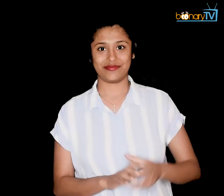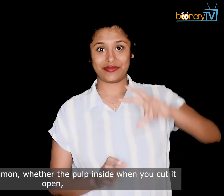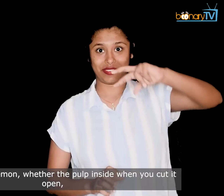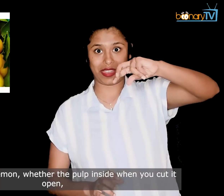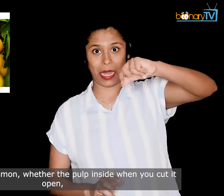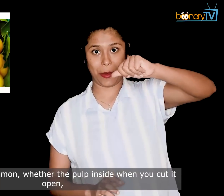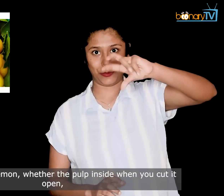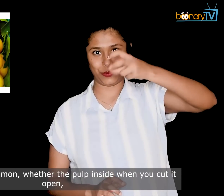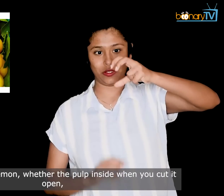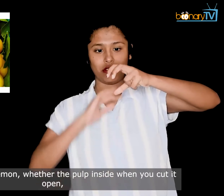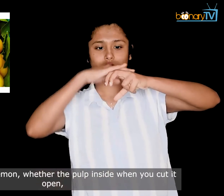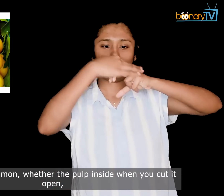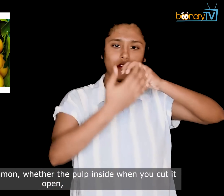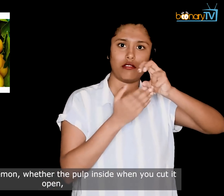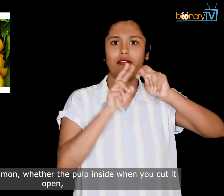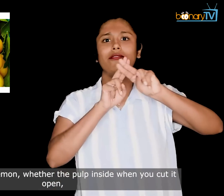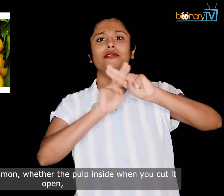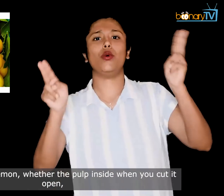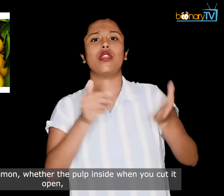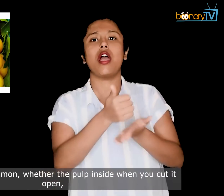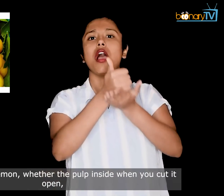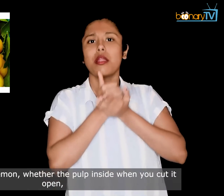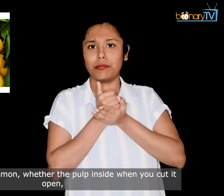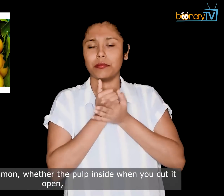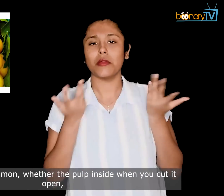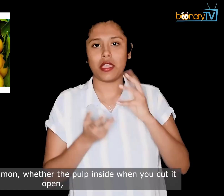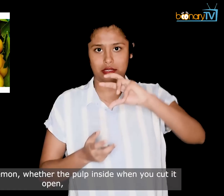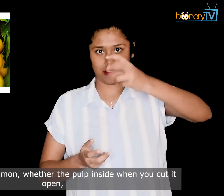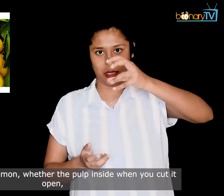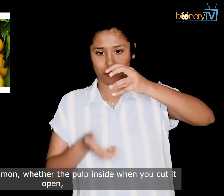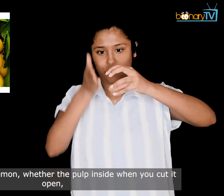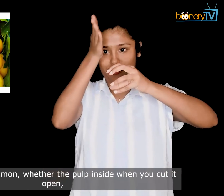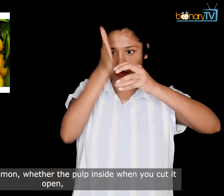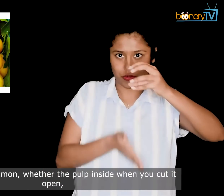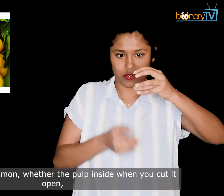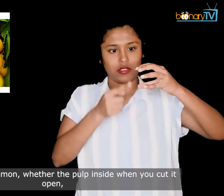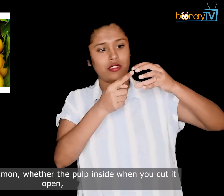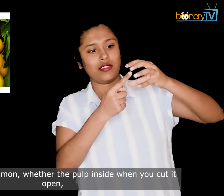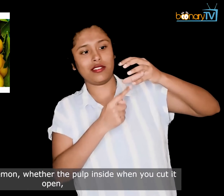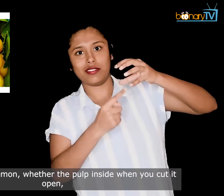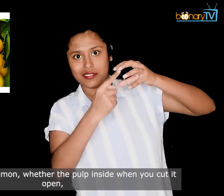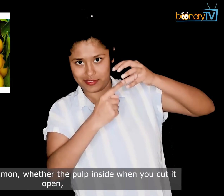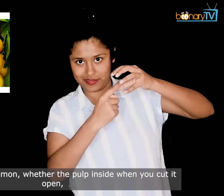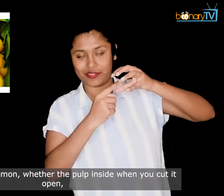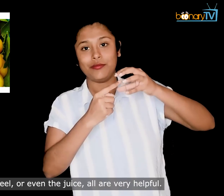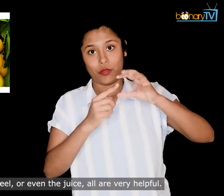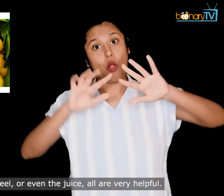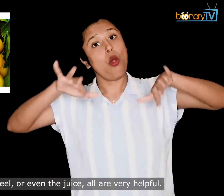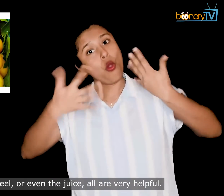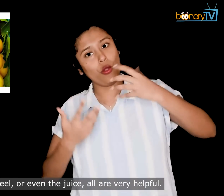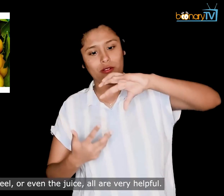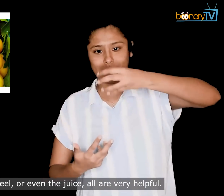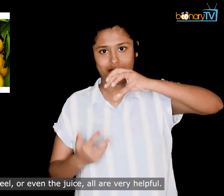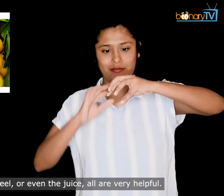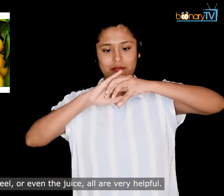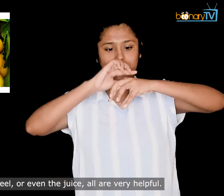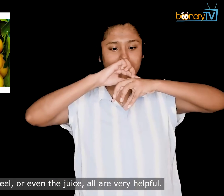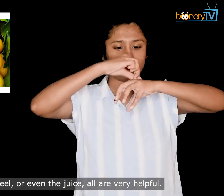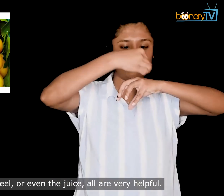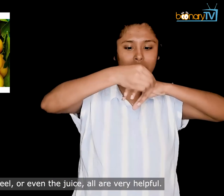Each part of the lemon, whether the pulp inside when you cut it open, or the outer